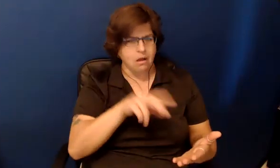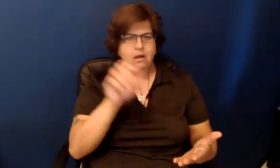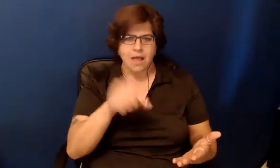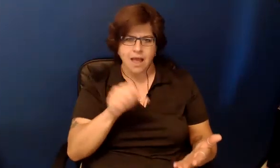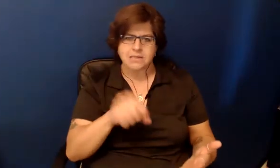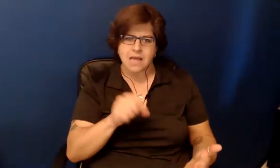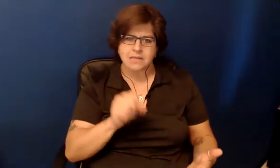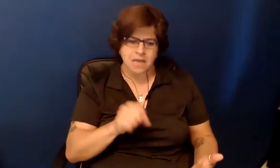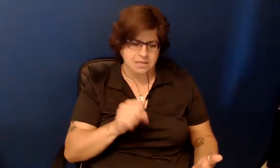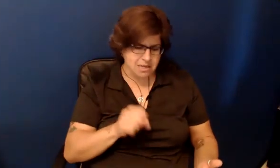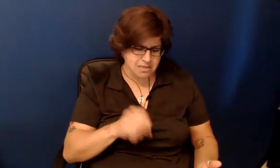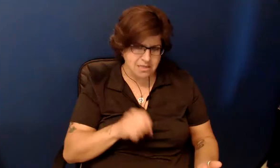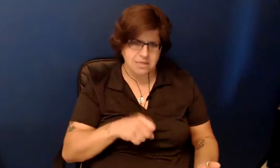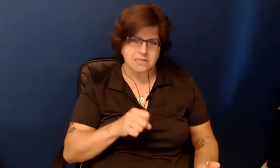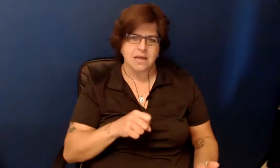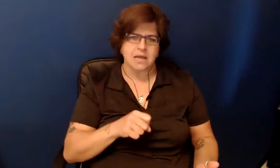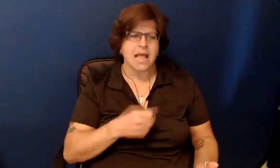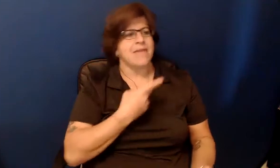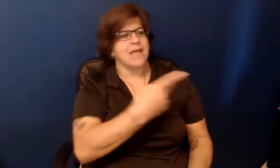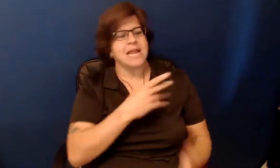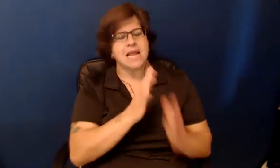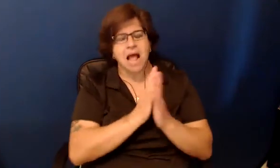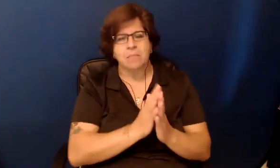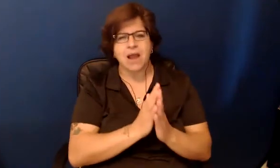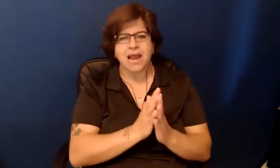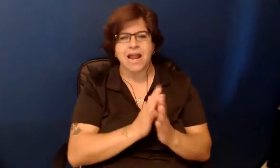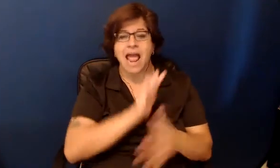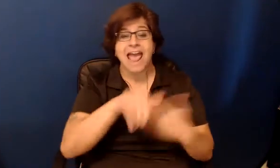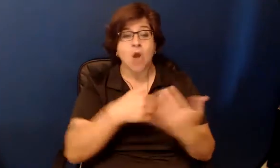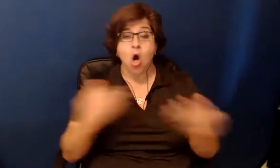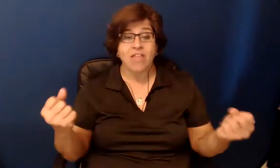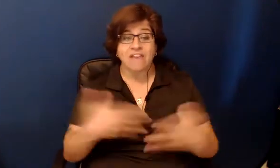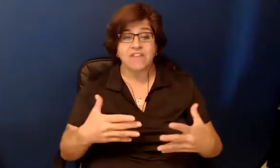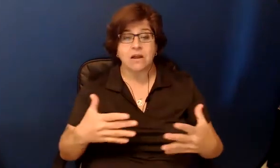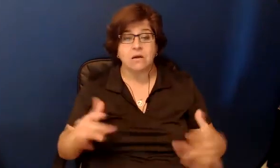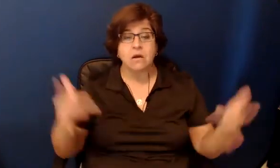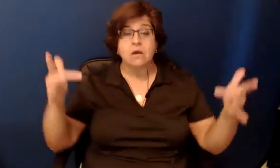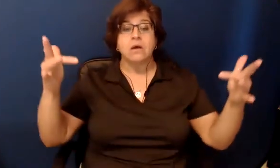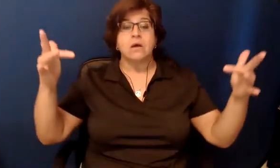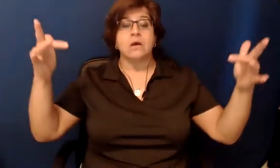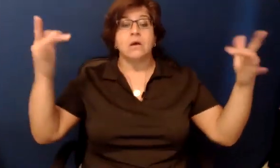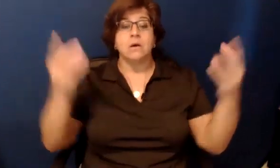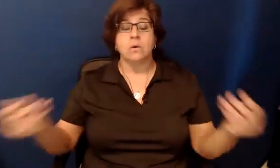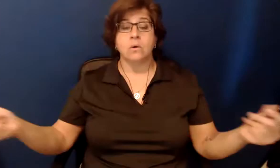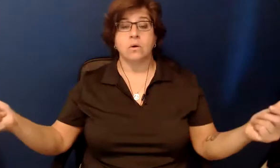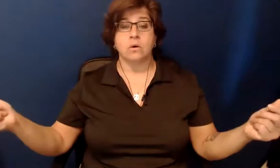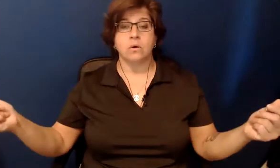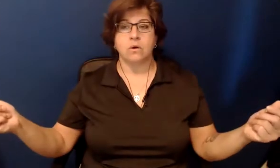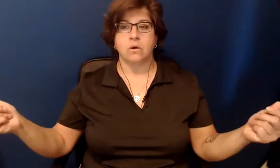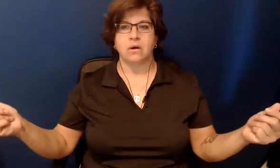you know what? It got lifted. All of it got lifted. There's an answer here. It's like when I came off